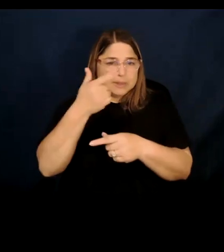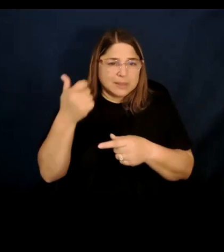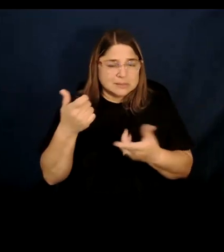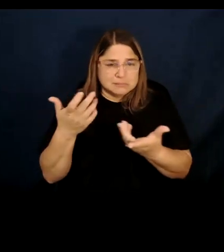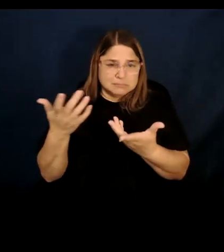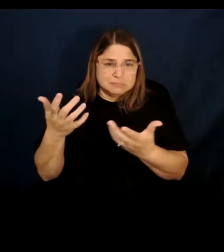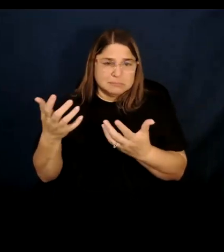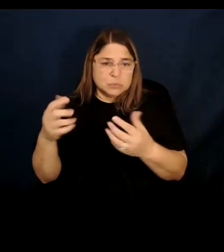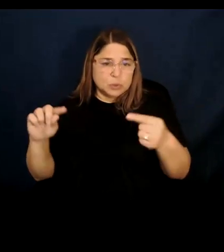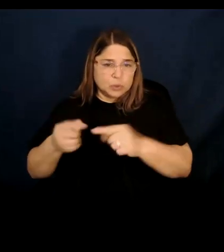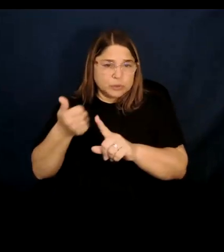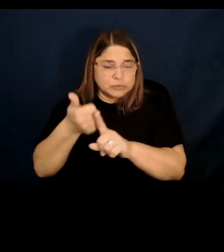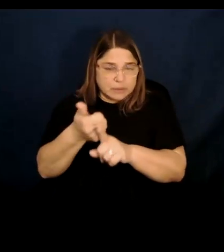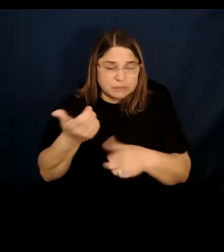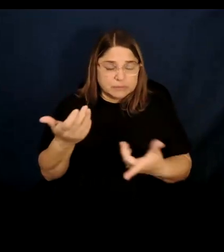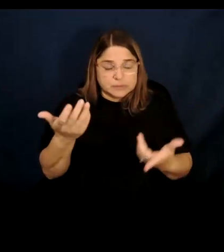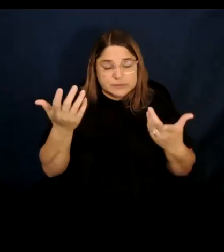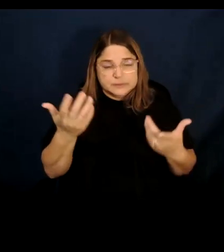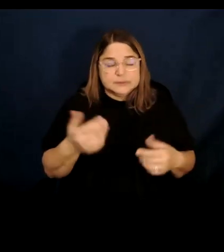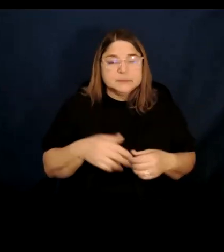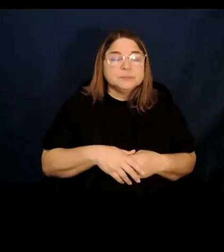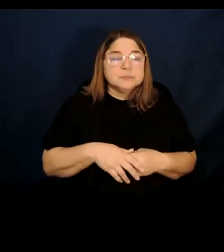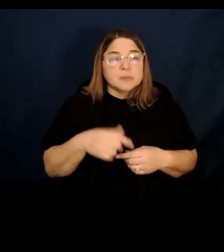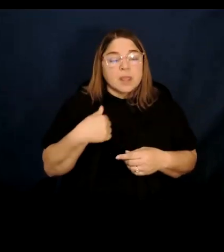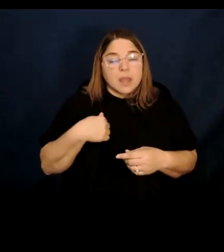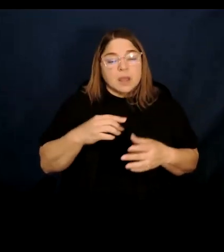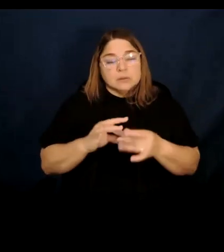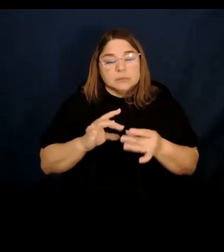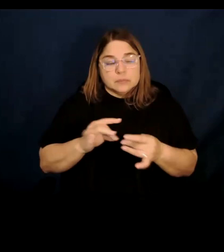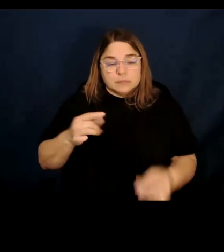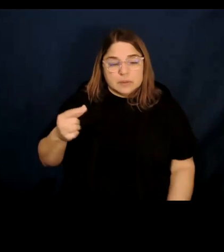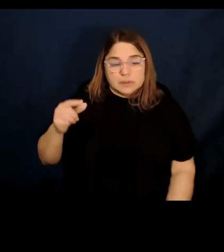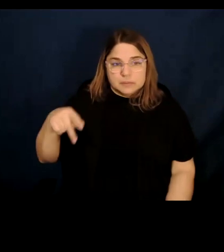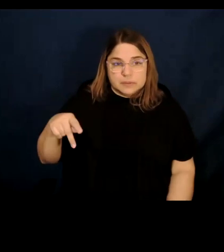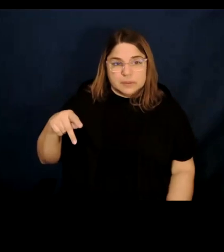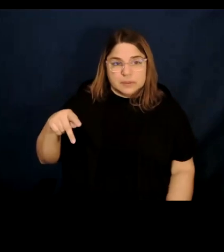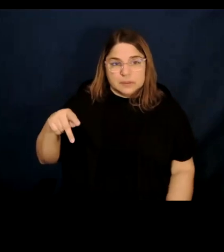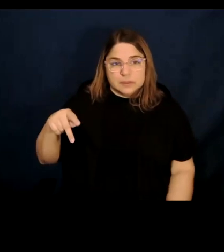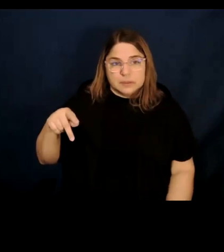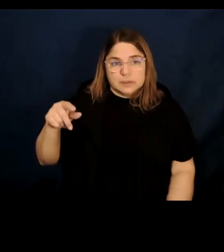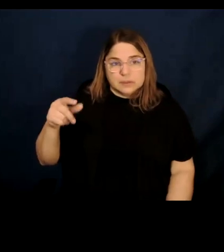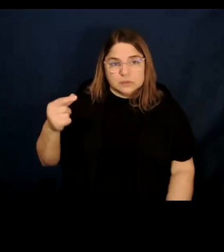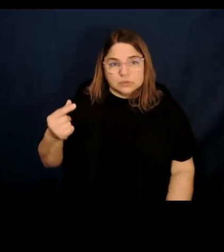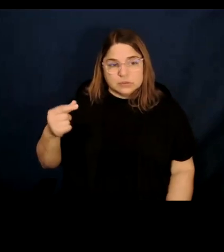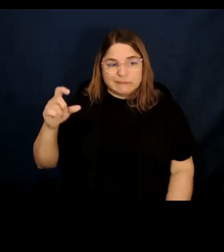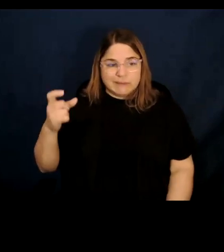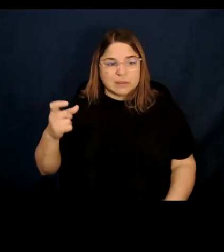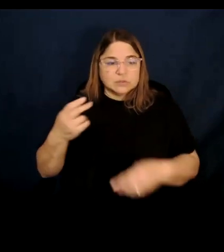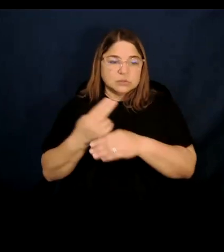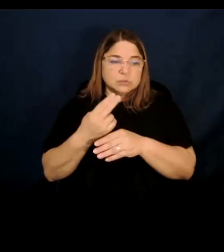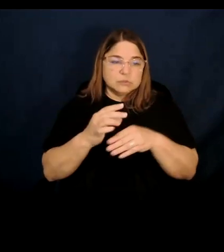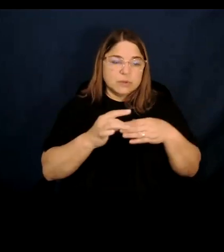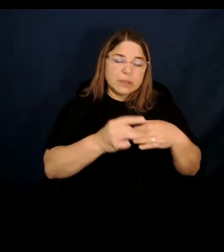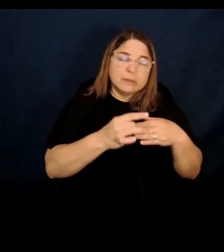tissue. I spoke earlier about using PGX to guide the selectivity of medications in the area of cholesterol and statins and